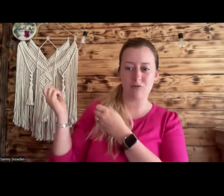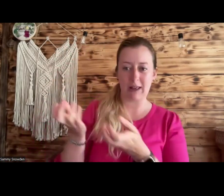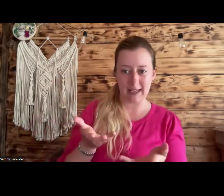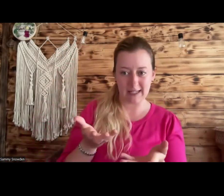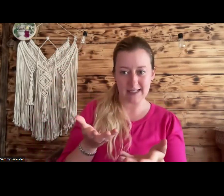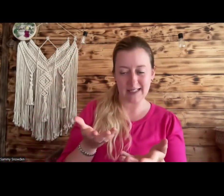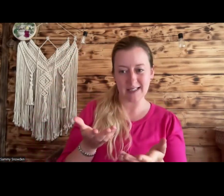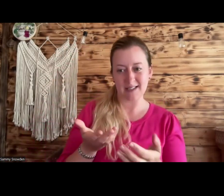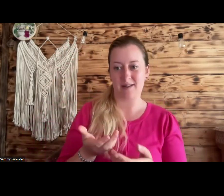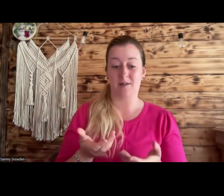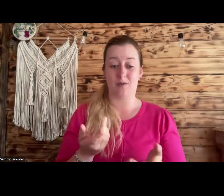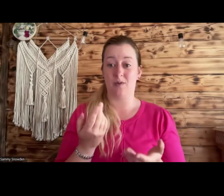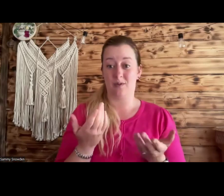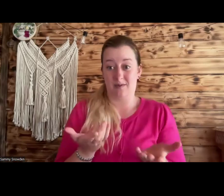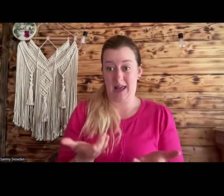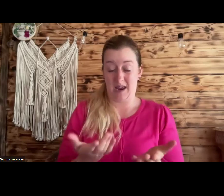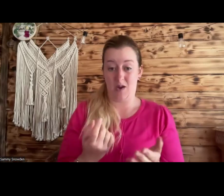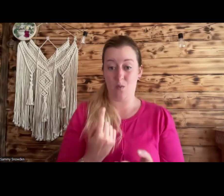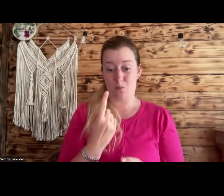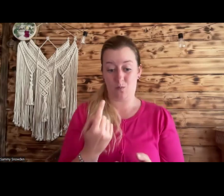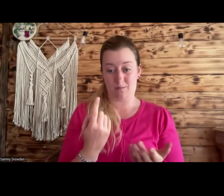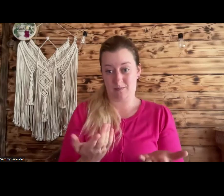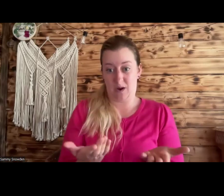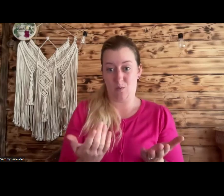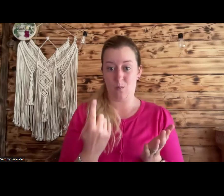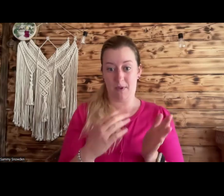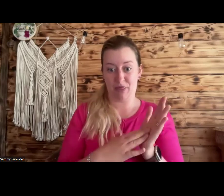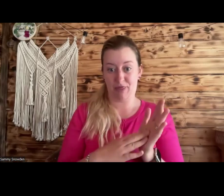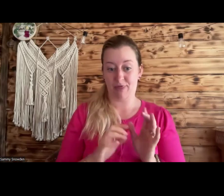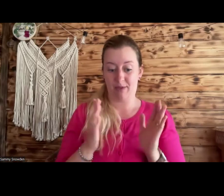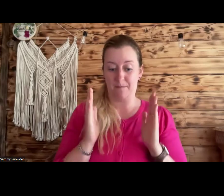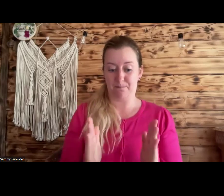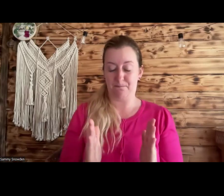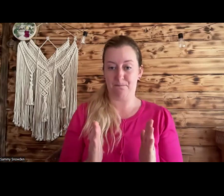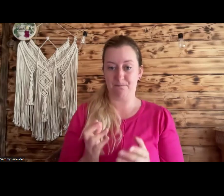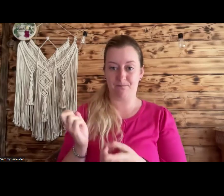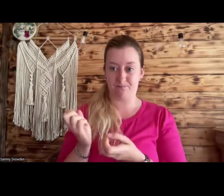we'll hand over to Jules, who's going to explain all the ways we can use that.